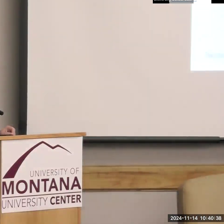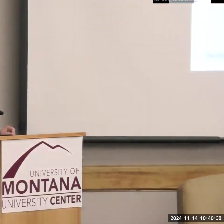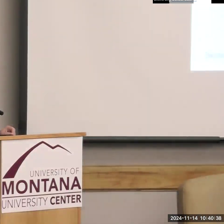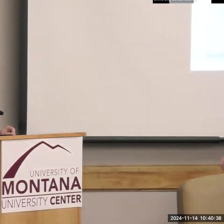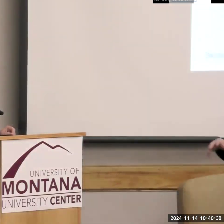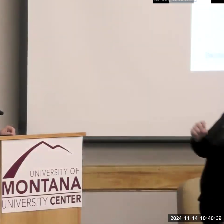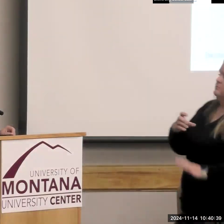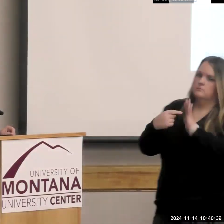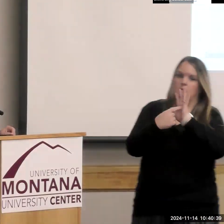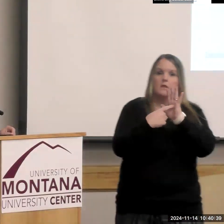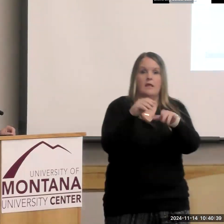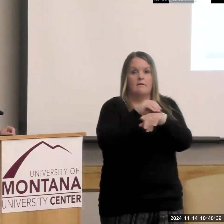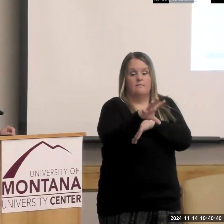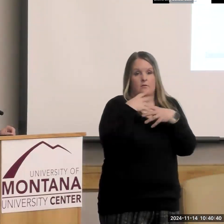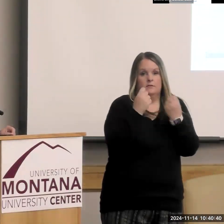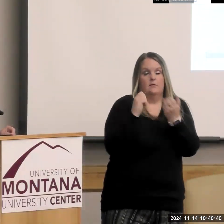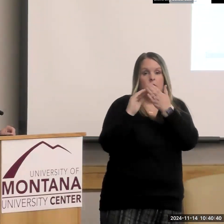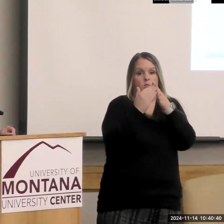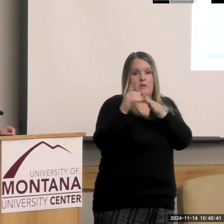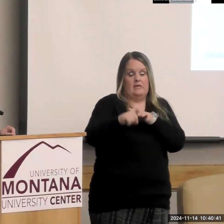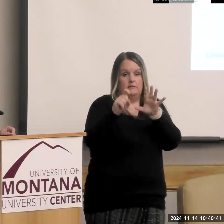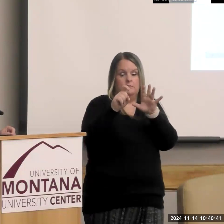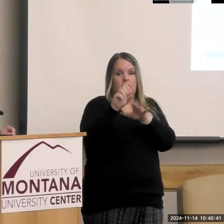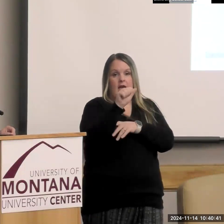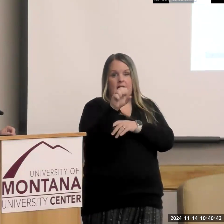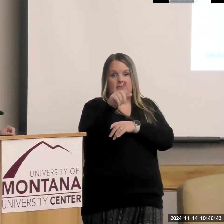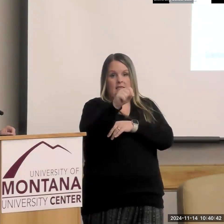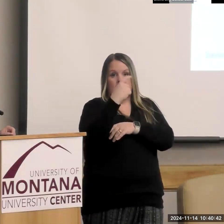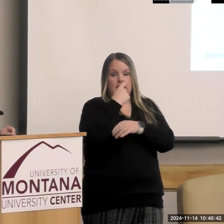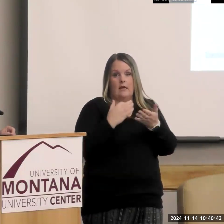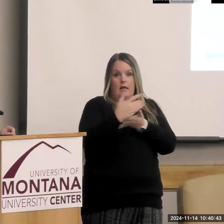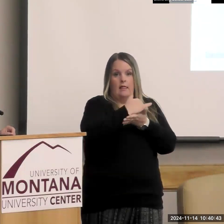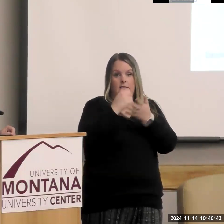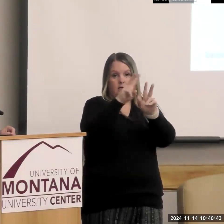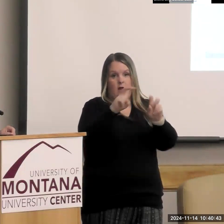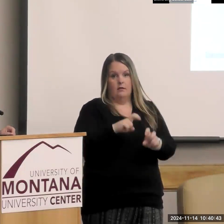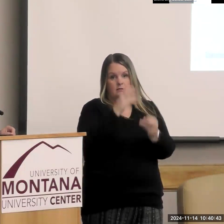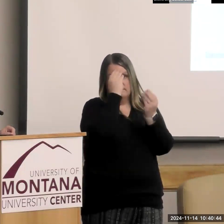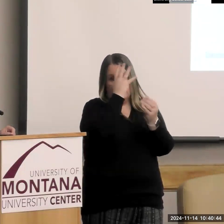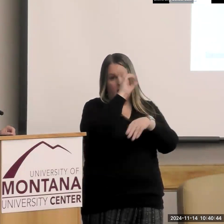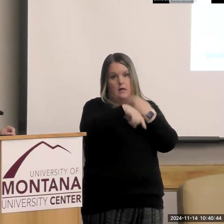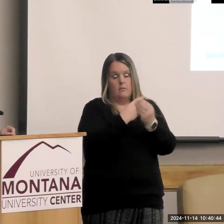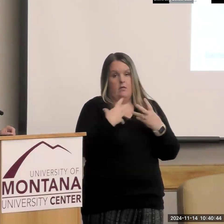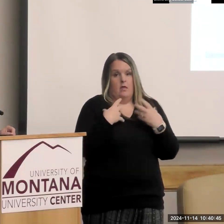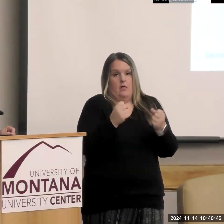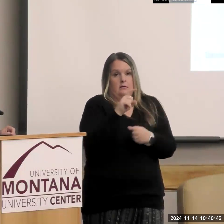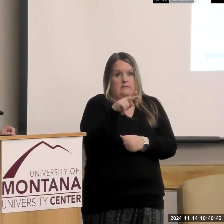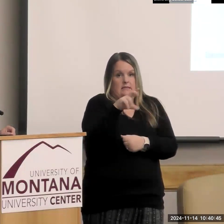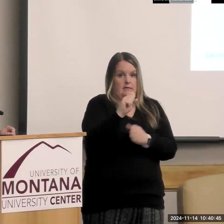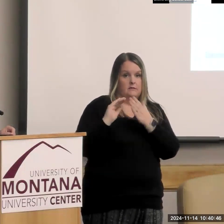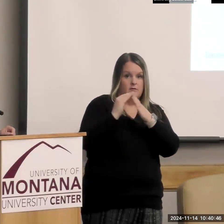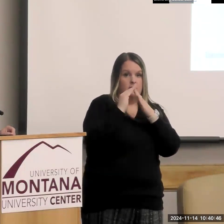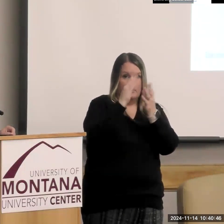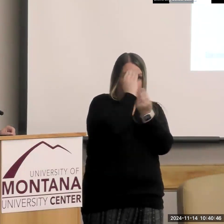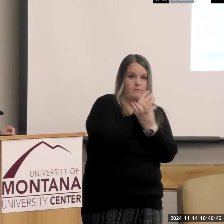influence health, and community needs and assets. It says the collection and analysis of data about the health status of the community informs